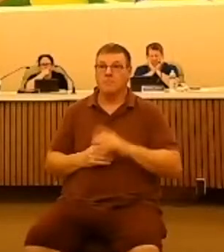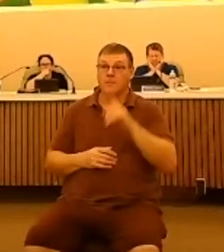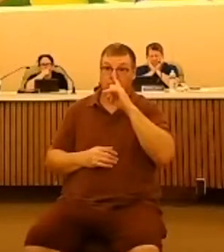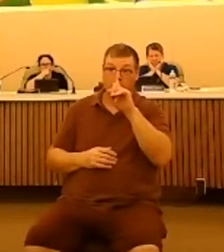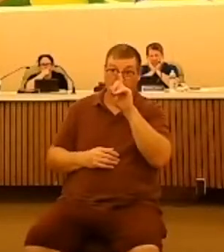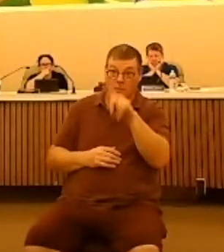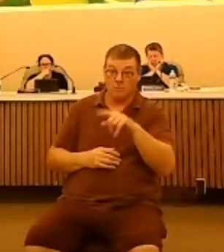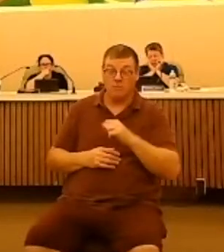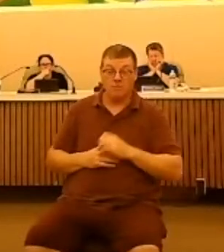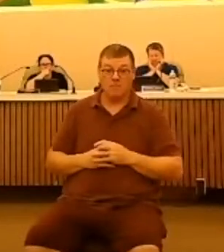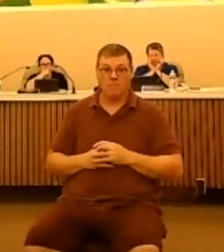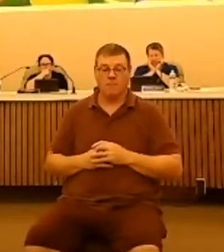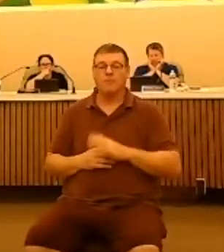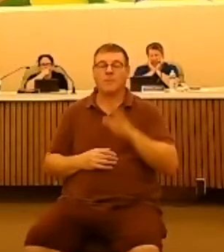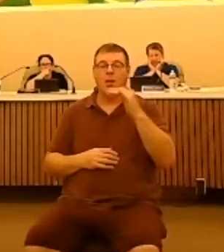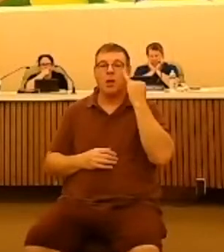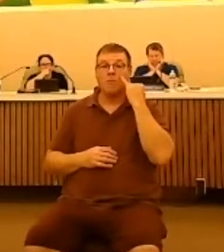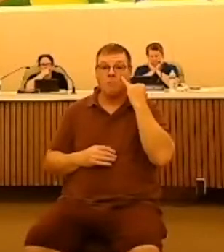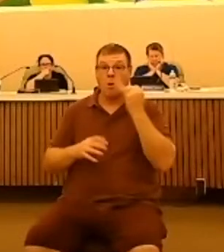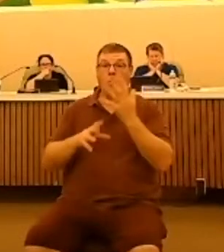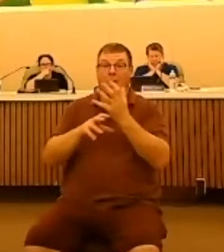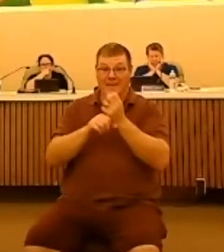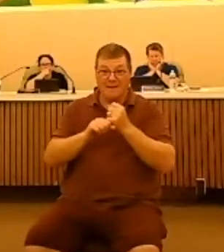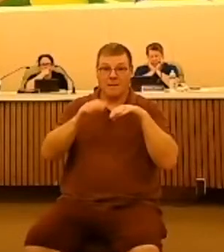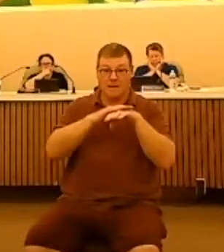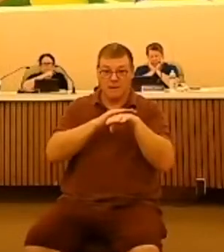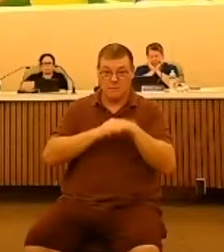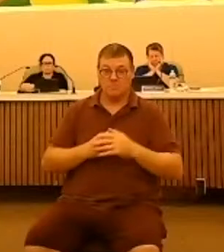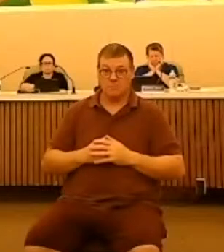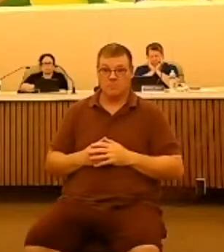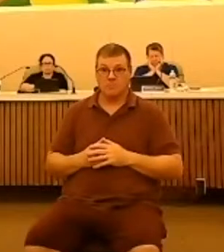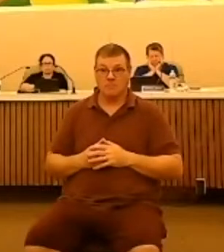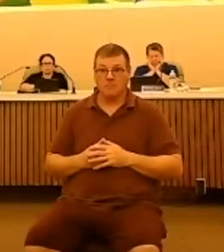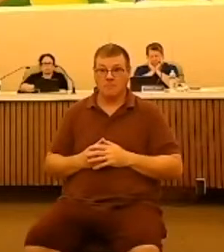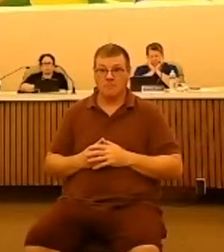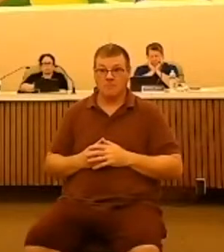question? please. So let's say they get that access. Mhm.